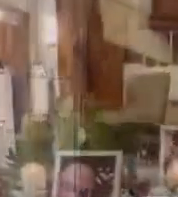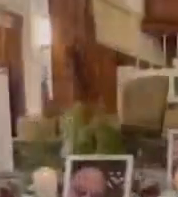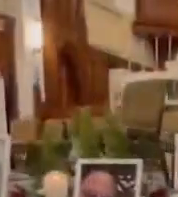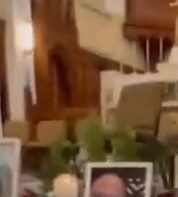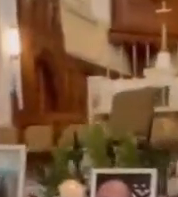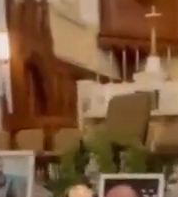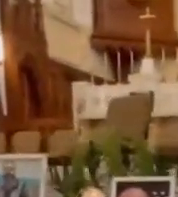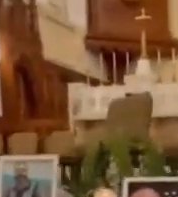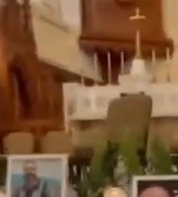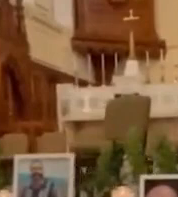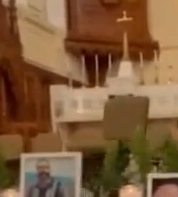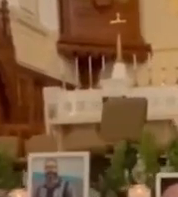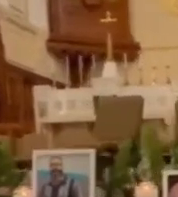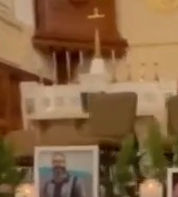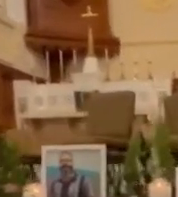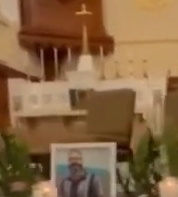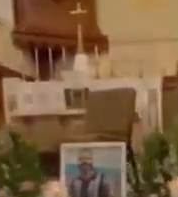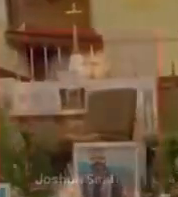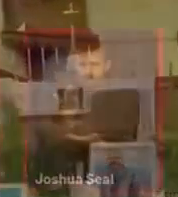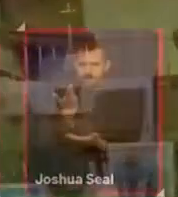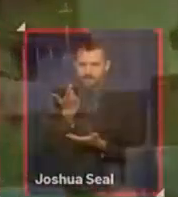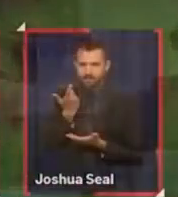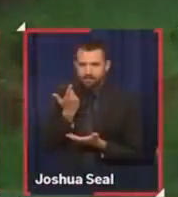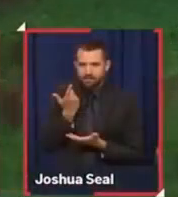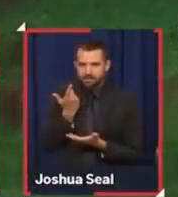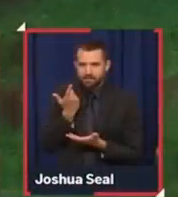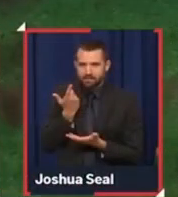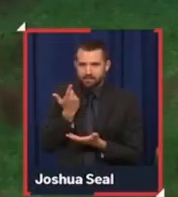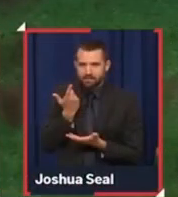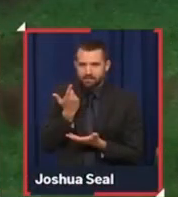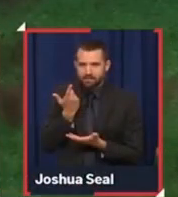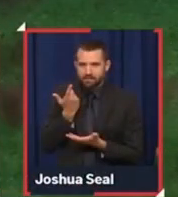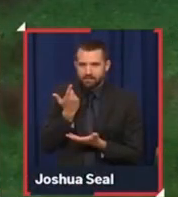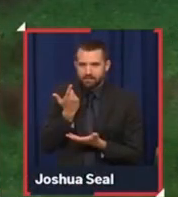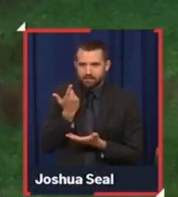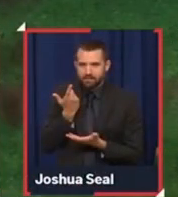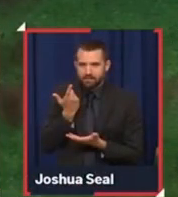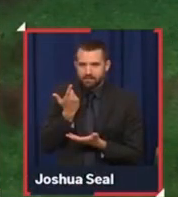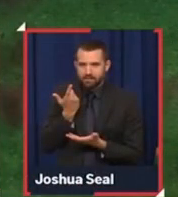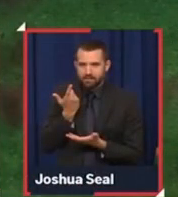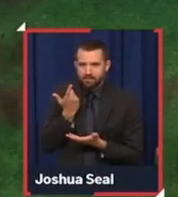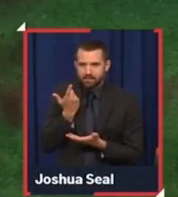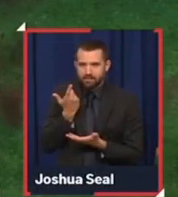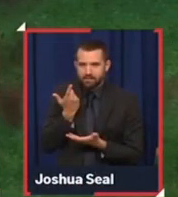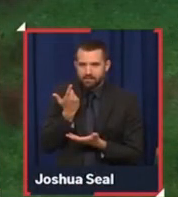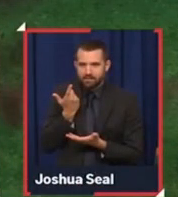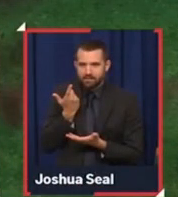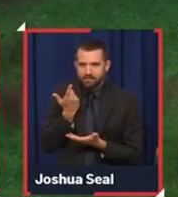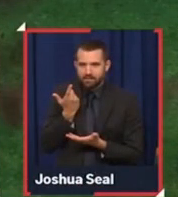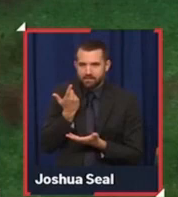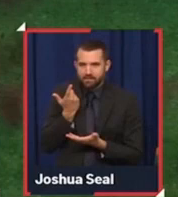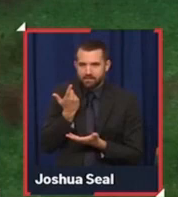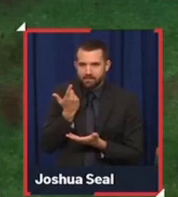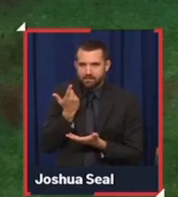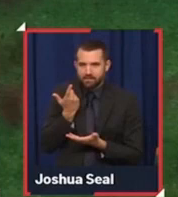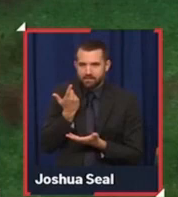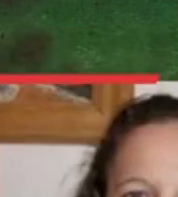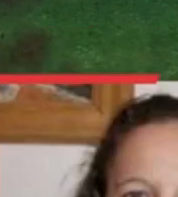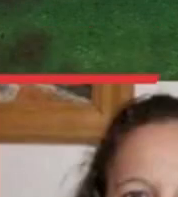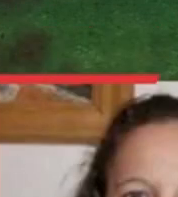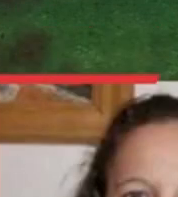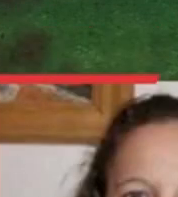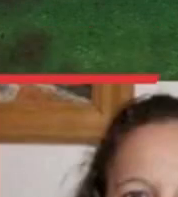A bell tolls with the solemn reading of each name. The 18 innocent people killed in Lewiston remembered for the lives they led.